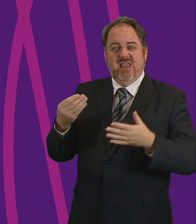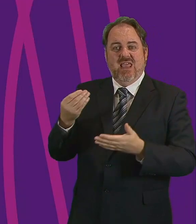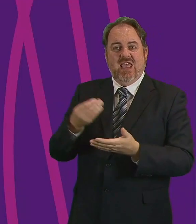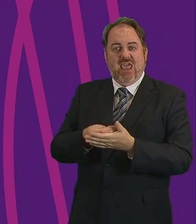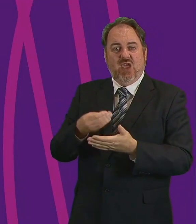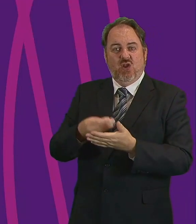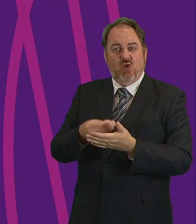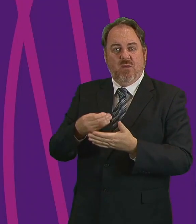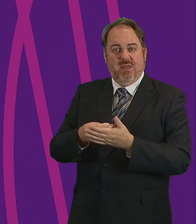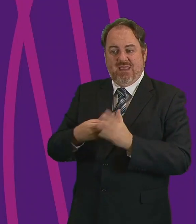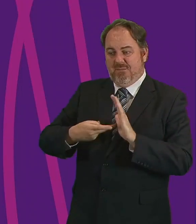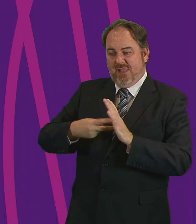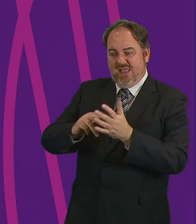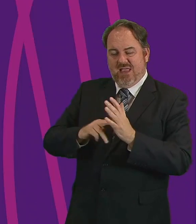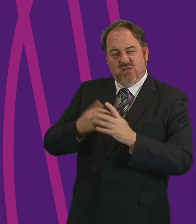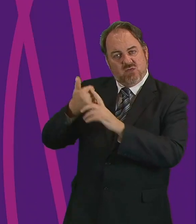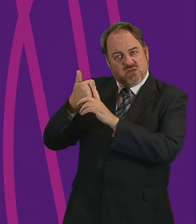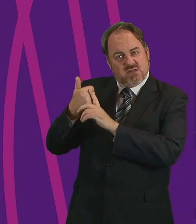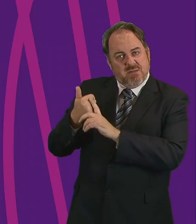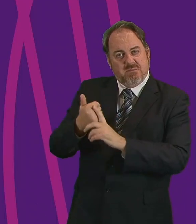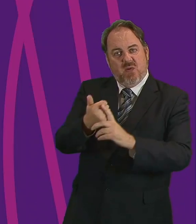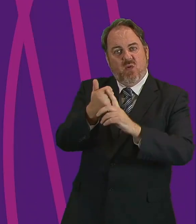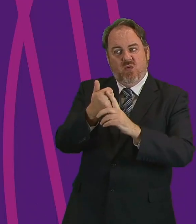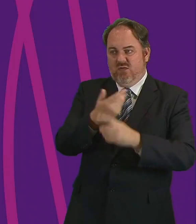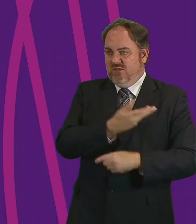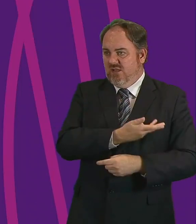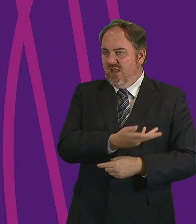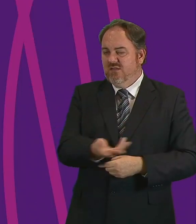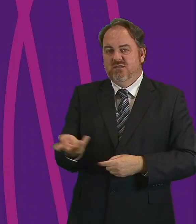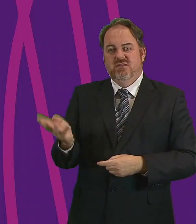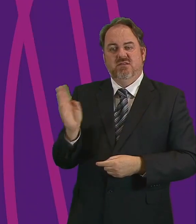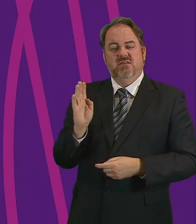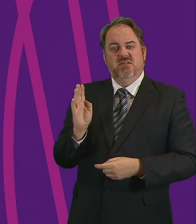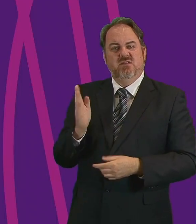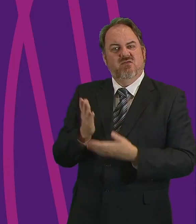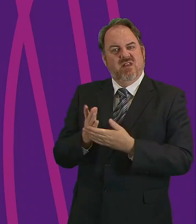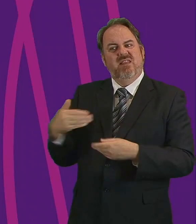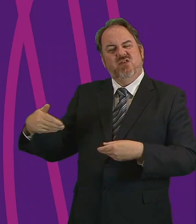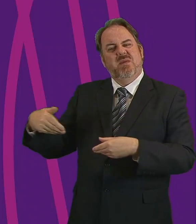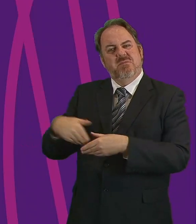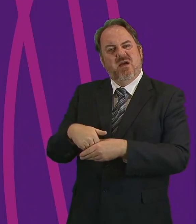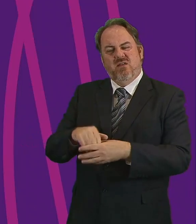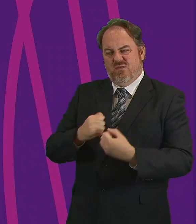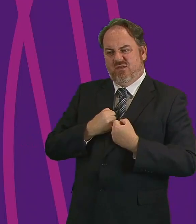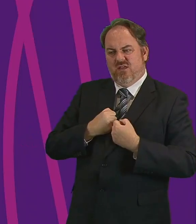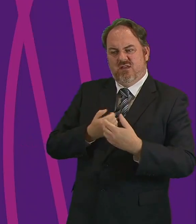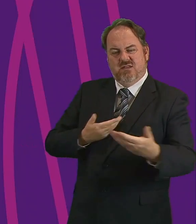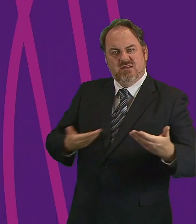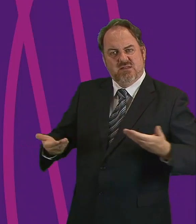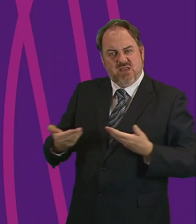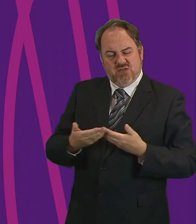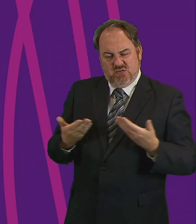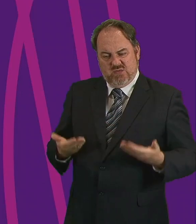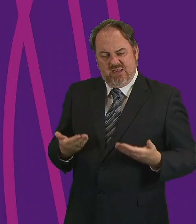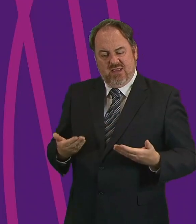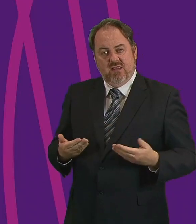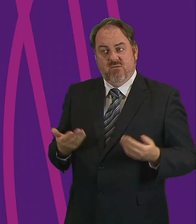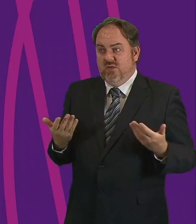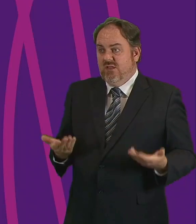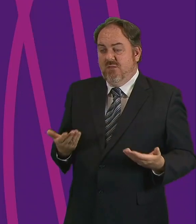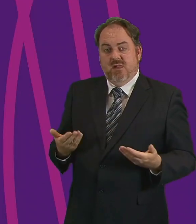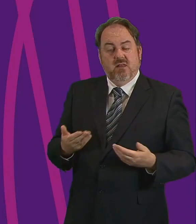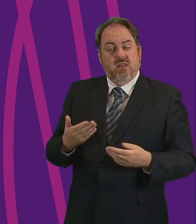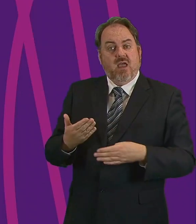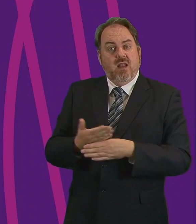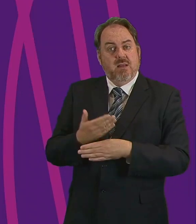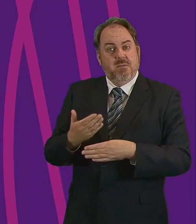provided automatically by the UK Government, so they should be part of our discussions today. Take today's unemployment figures. It